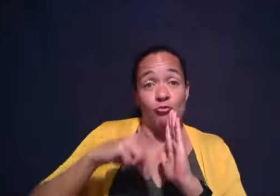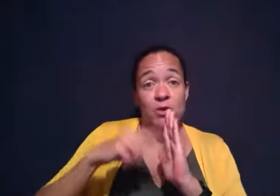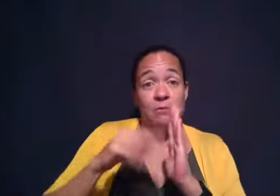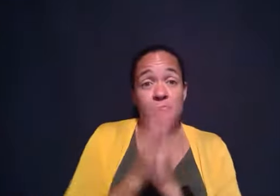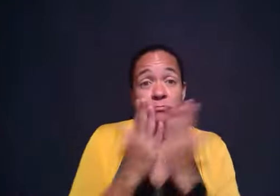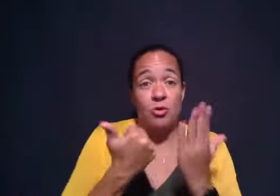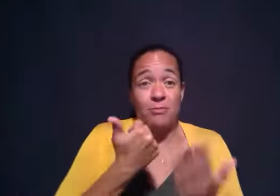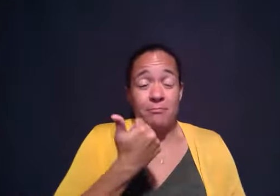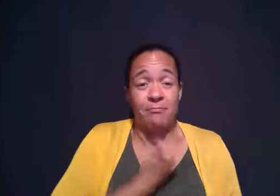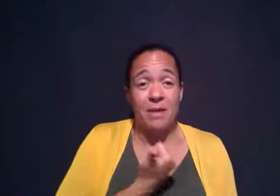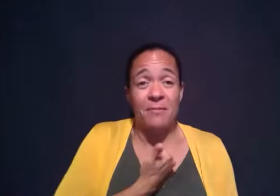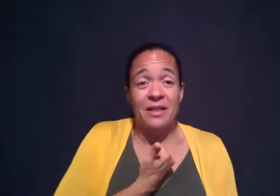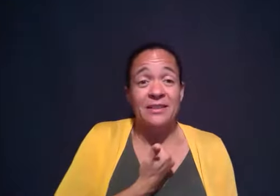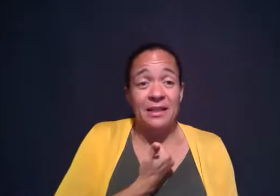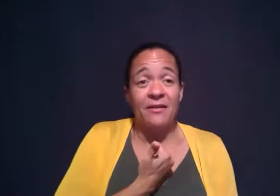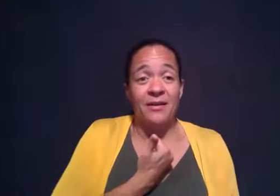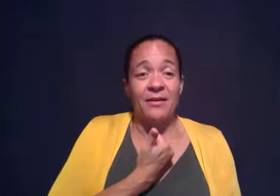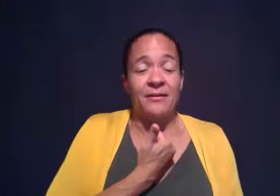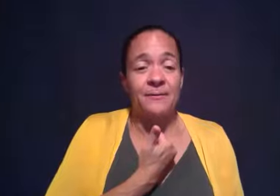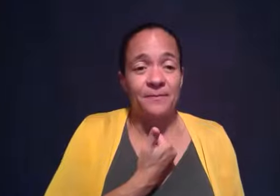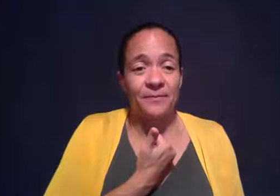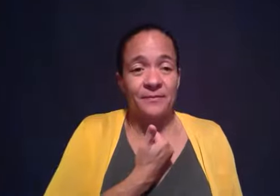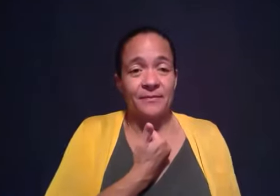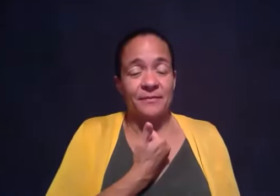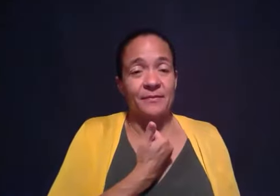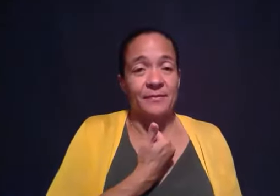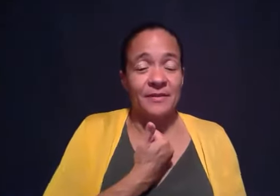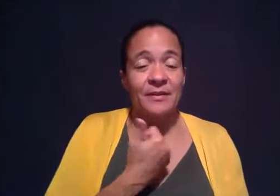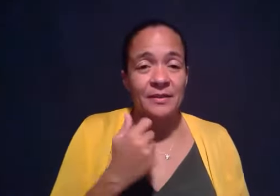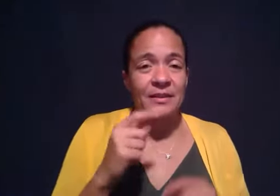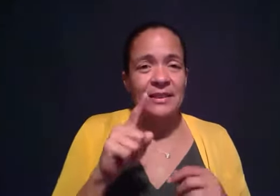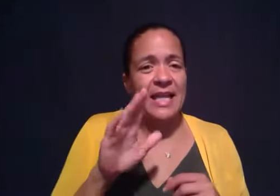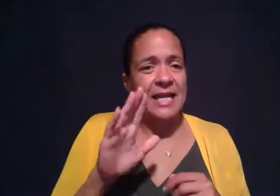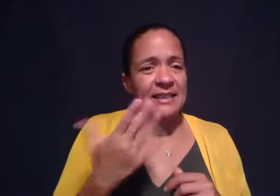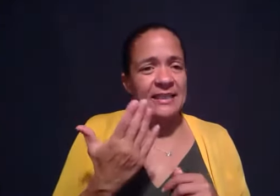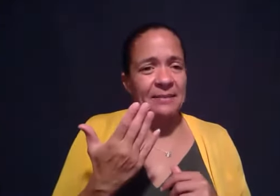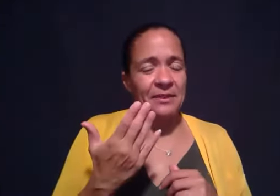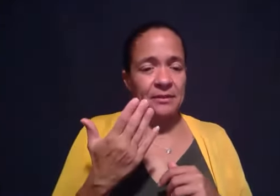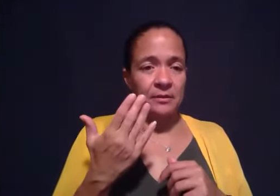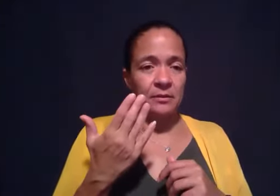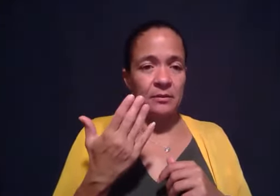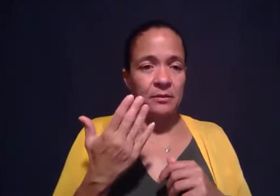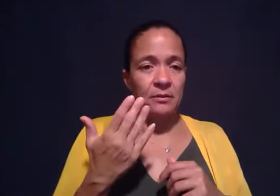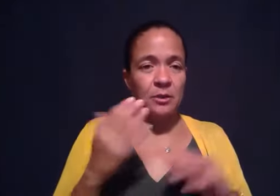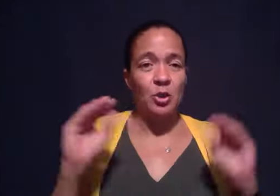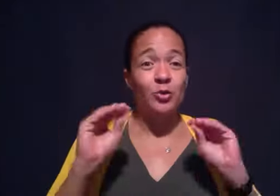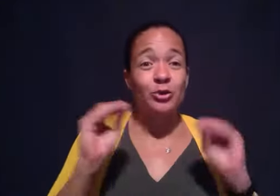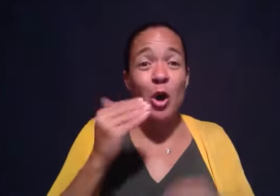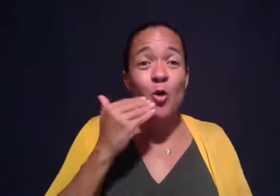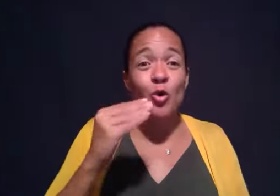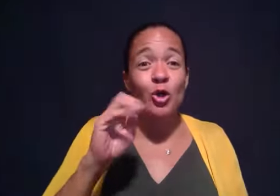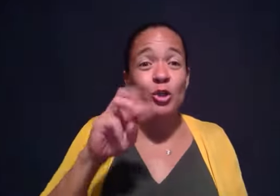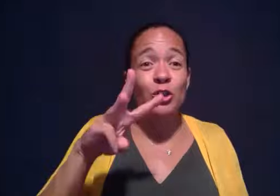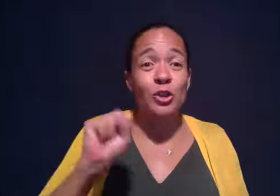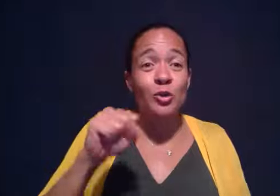And that's when I got drunk. Because it seemed like there was no good news in that book at all. I mean, I know